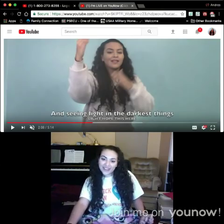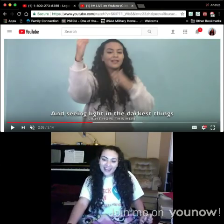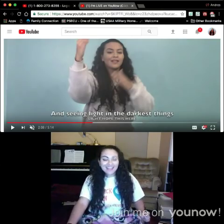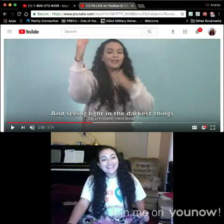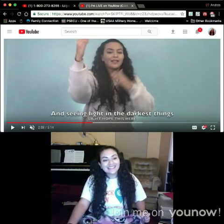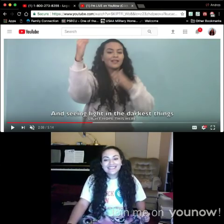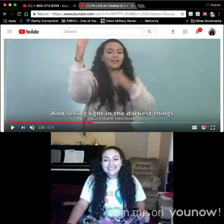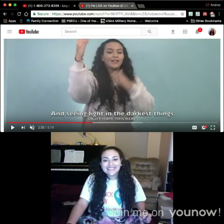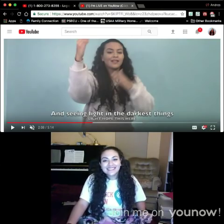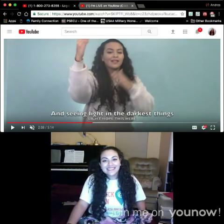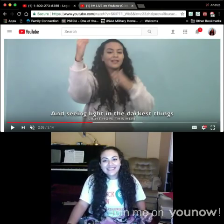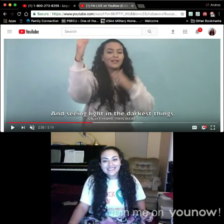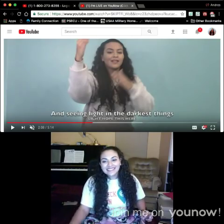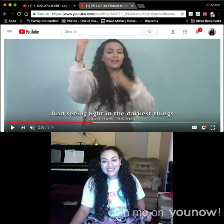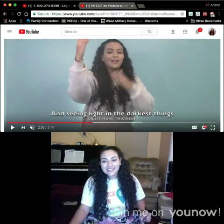I like it.